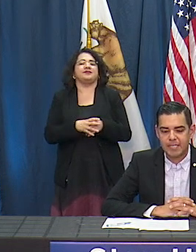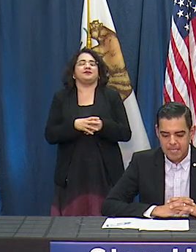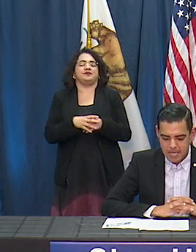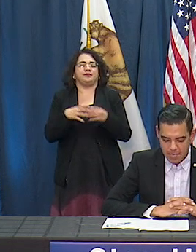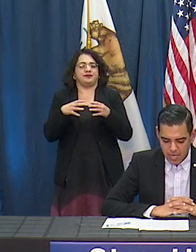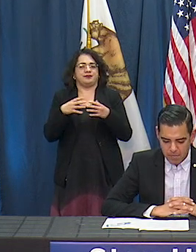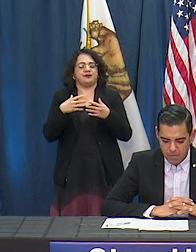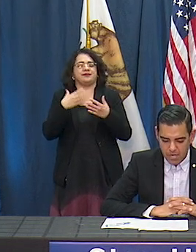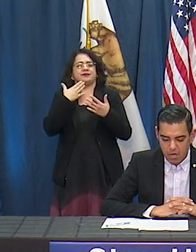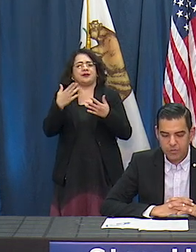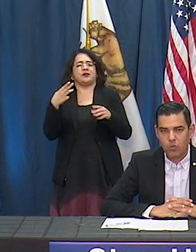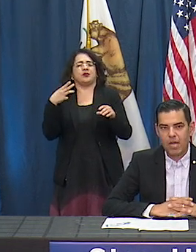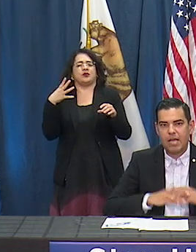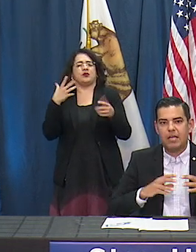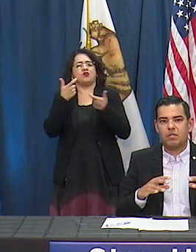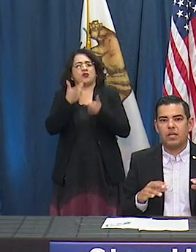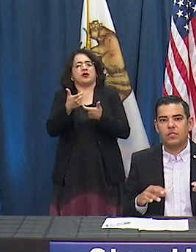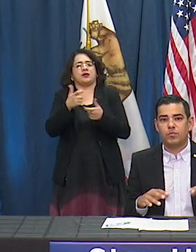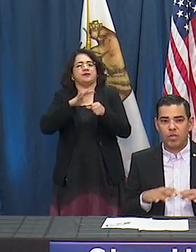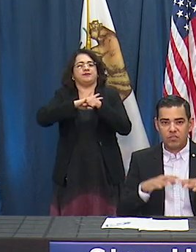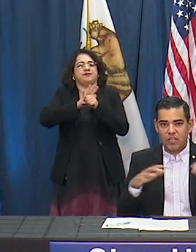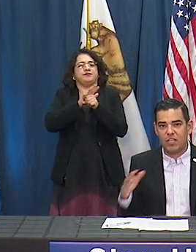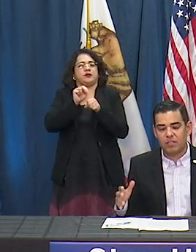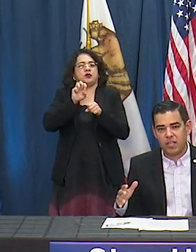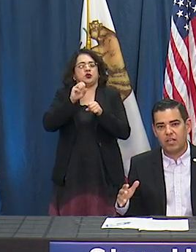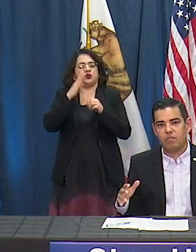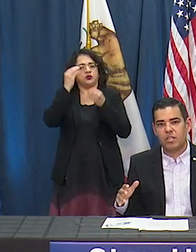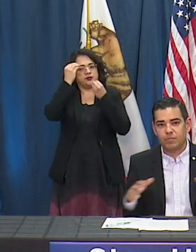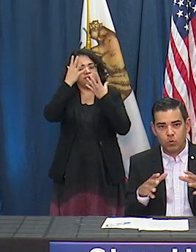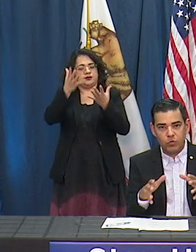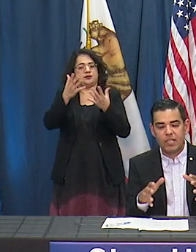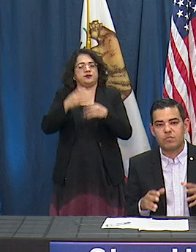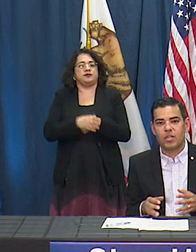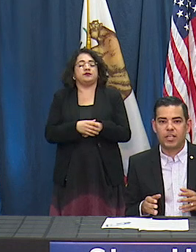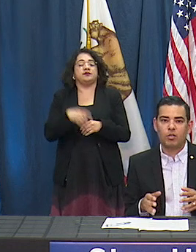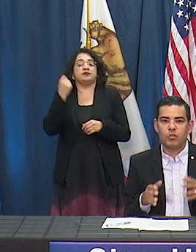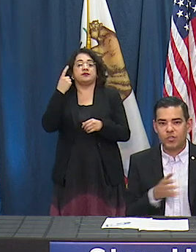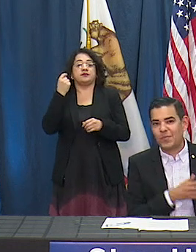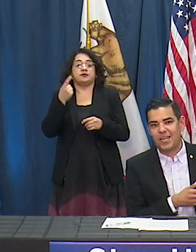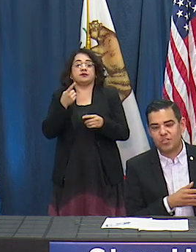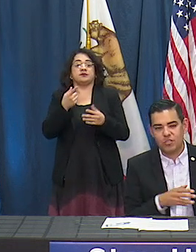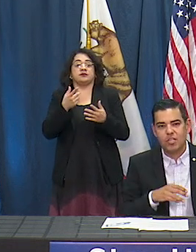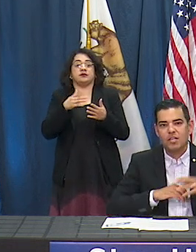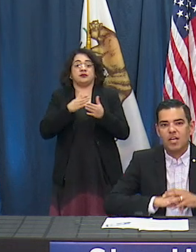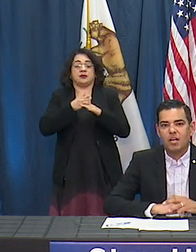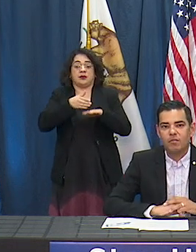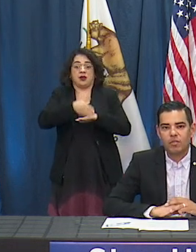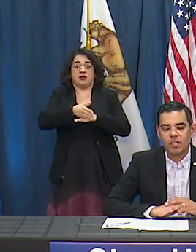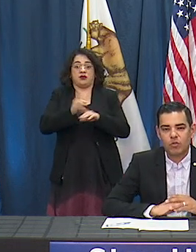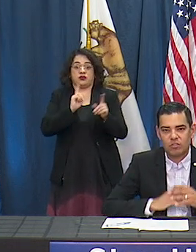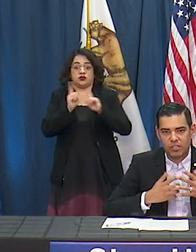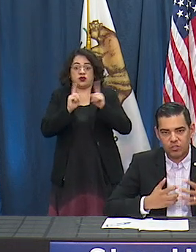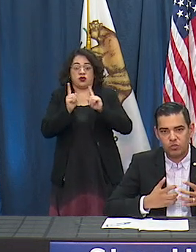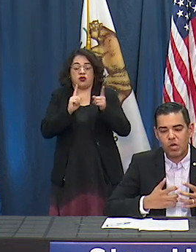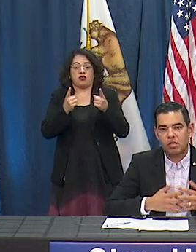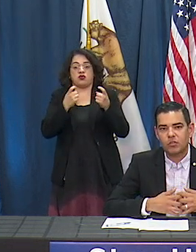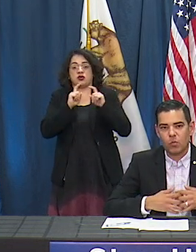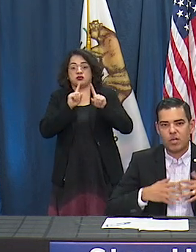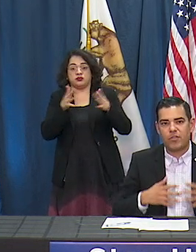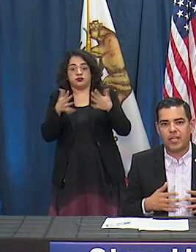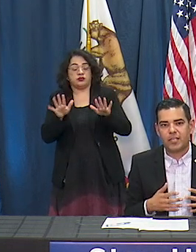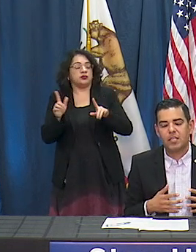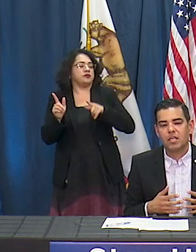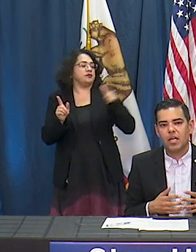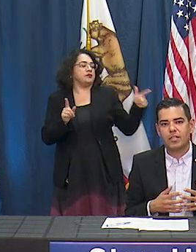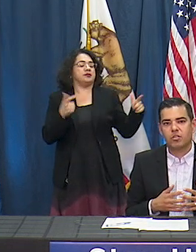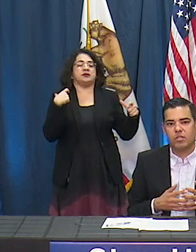us again. Also, después de las preguntas, we're going to go to a Spanish translation as well. And so I